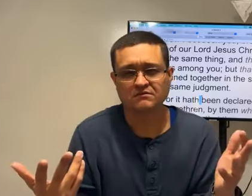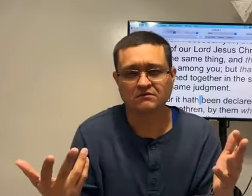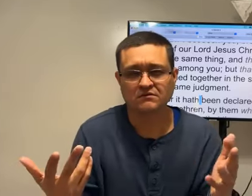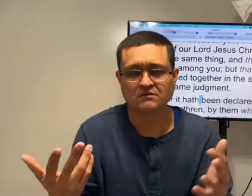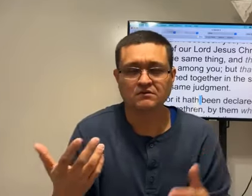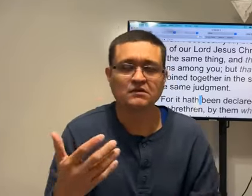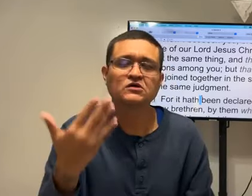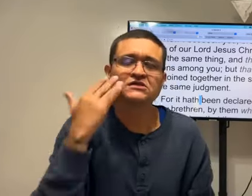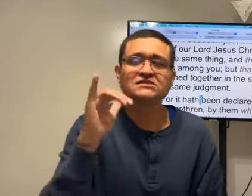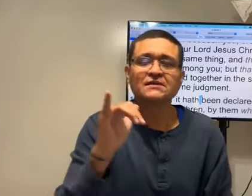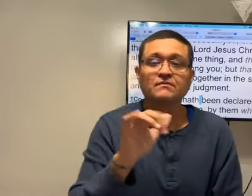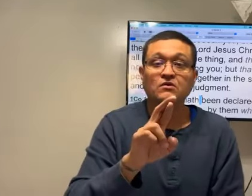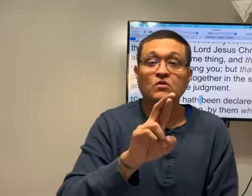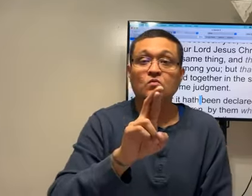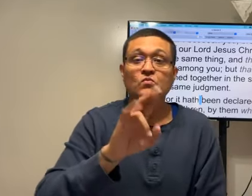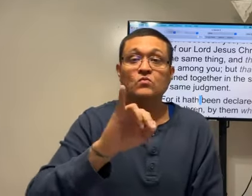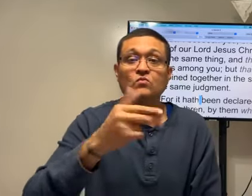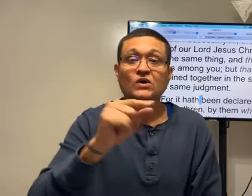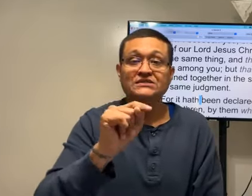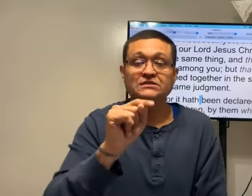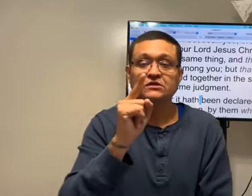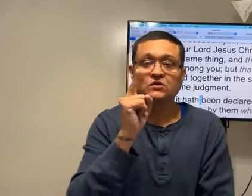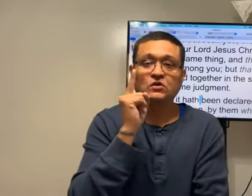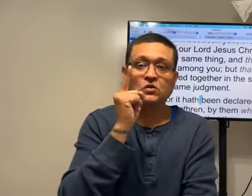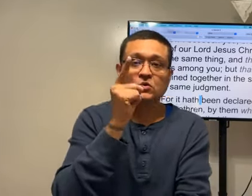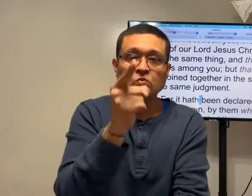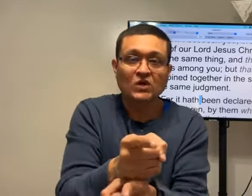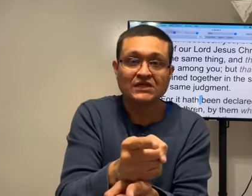right? So perfectly itself, when it's spoken, has different meanings. So